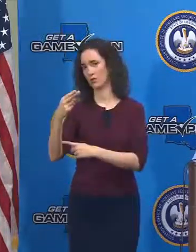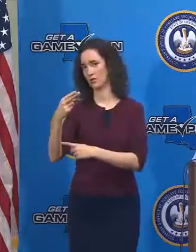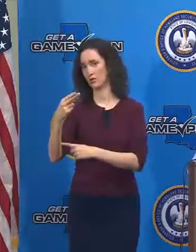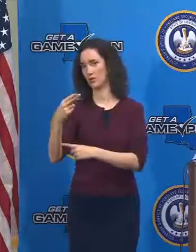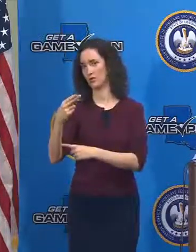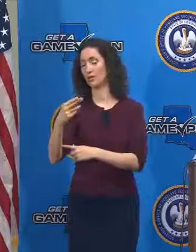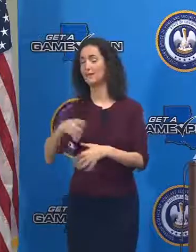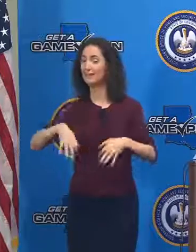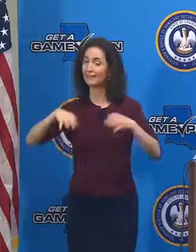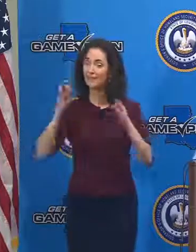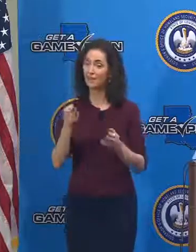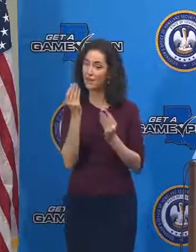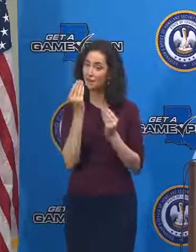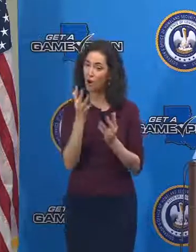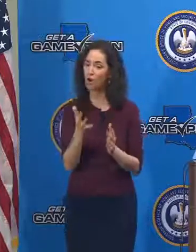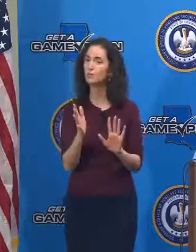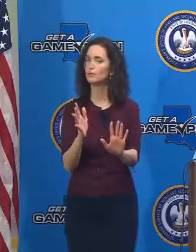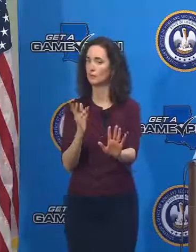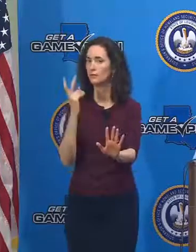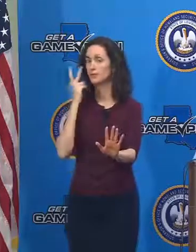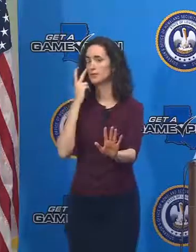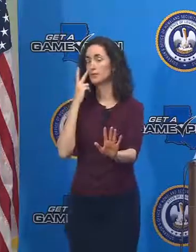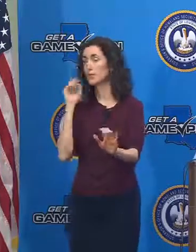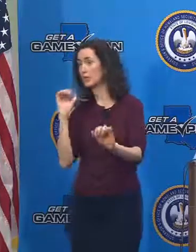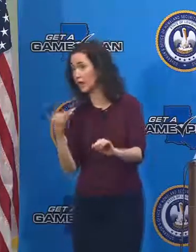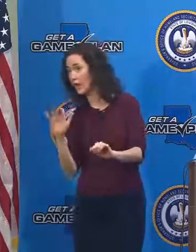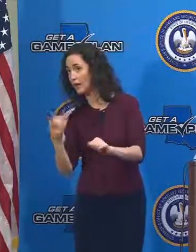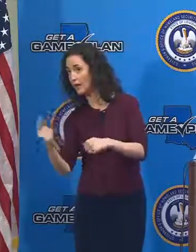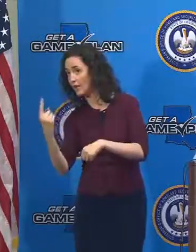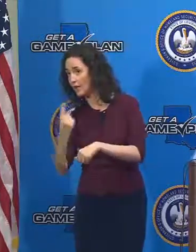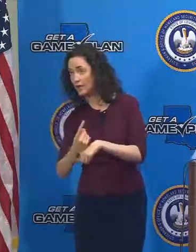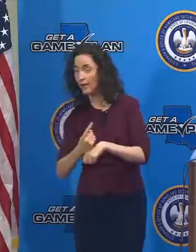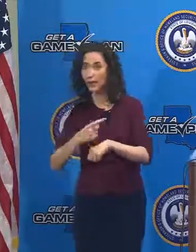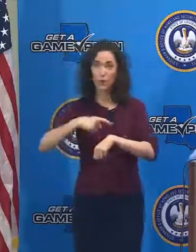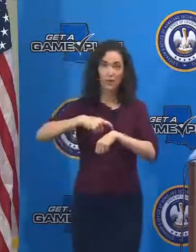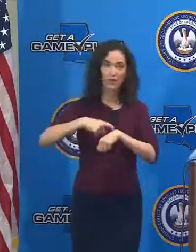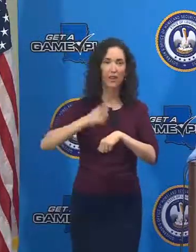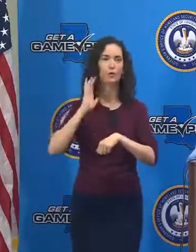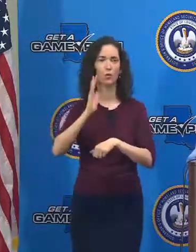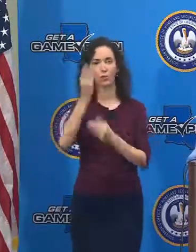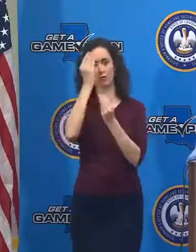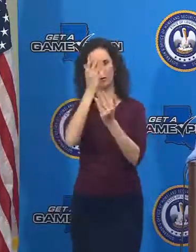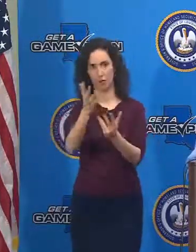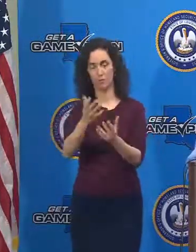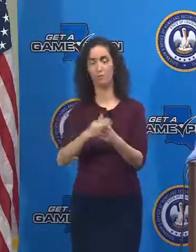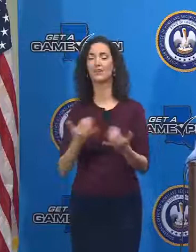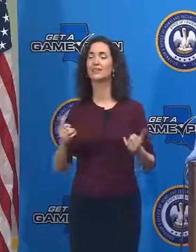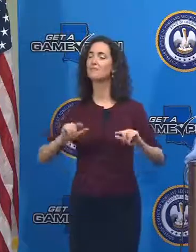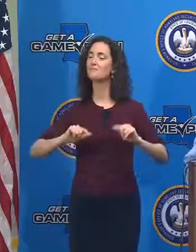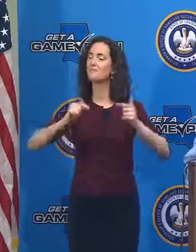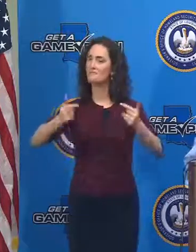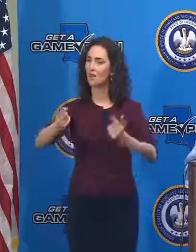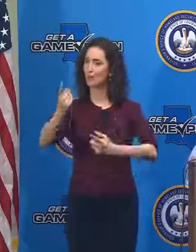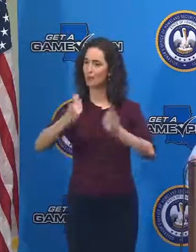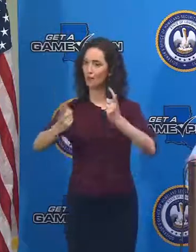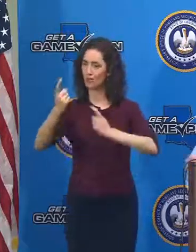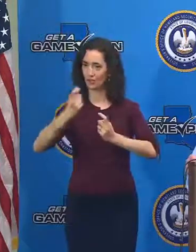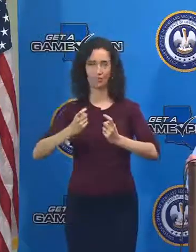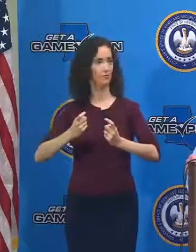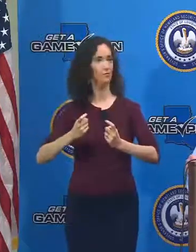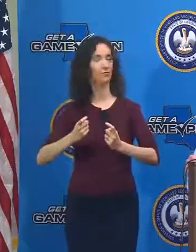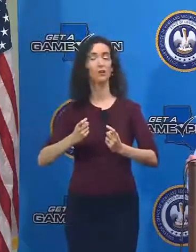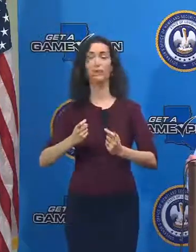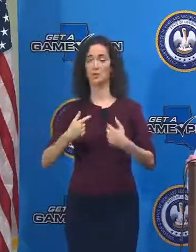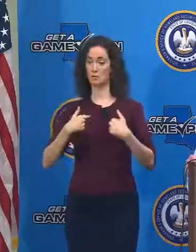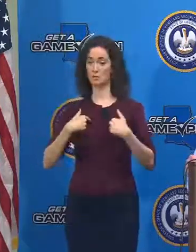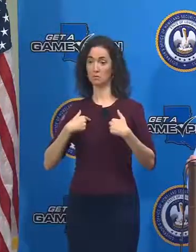for sure if we're going to be able to do one that day, and if so, what time. And with that, I'll take your questions, and you're free to direct